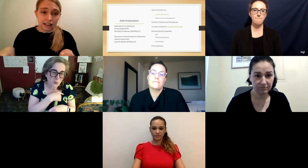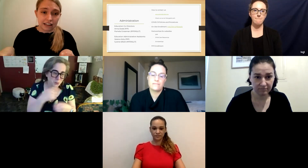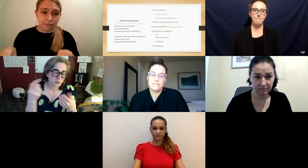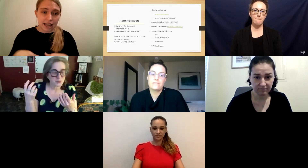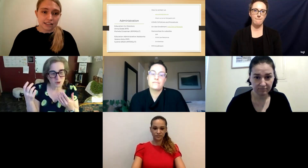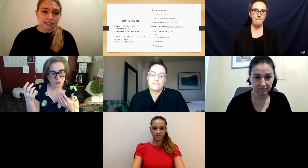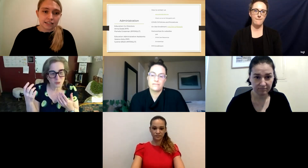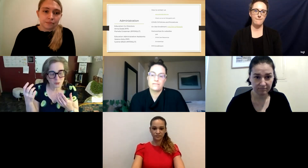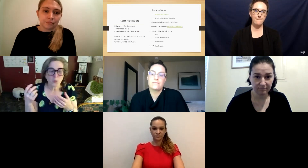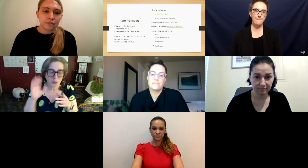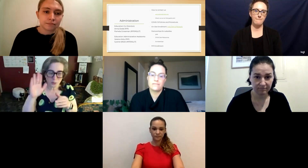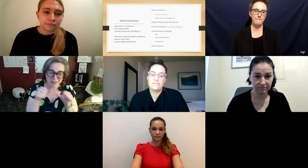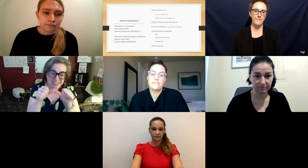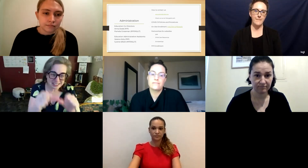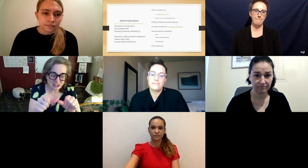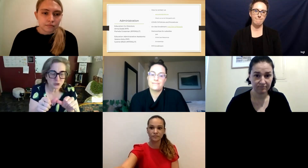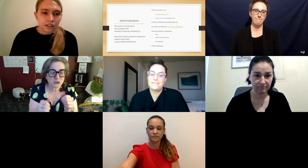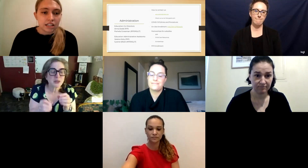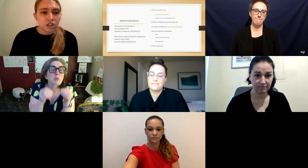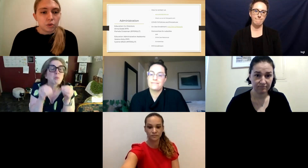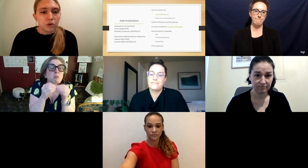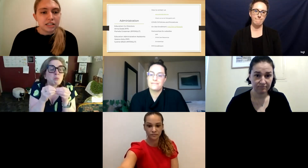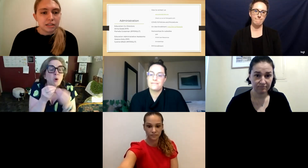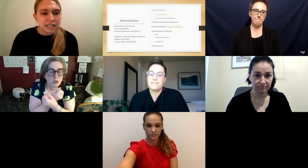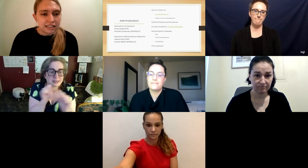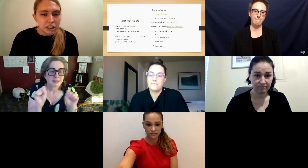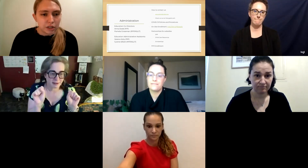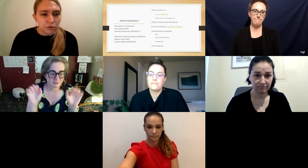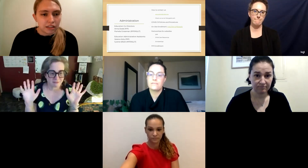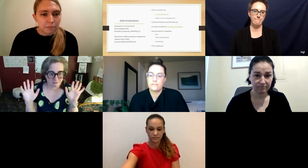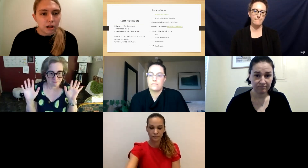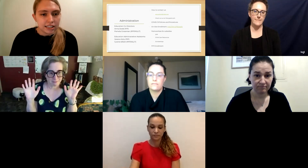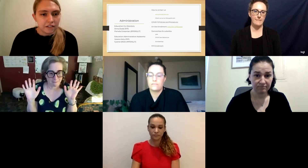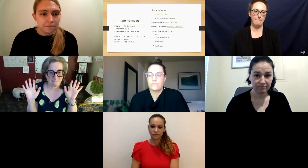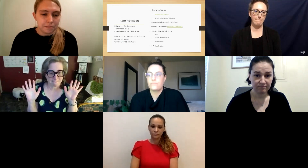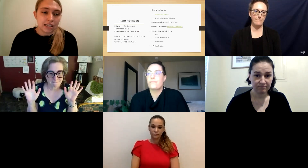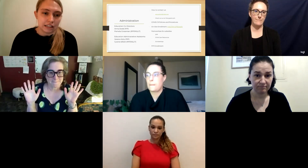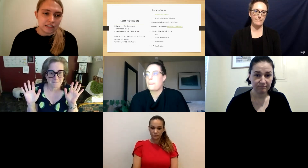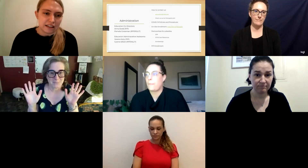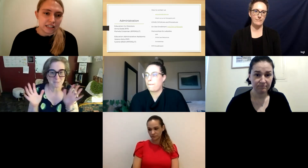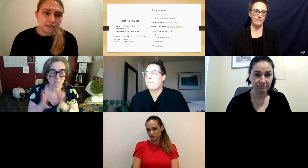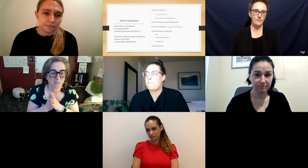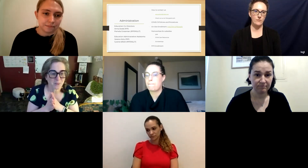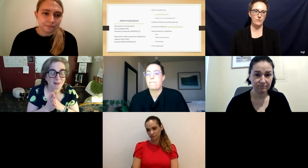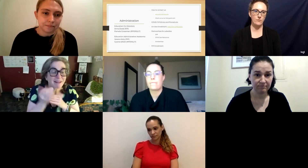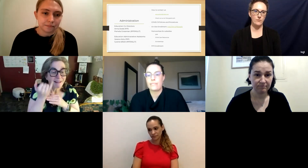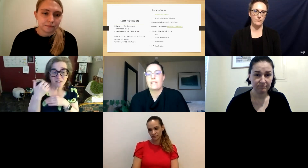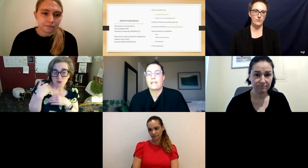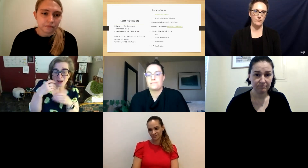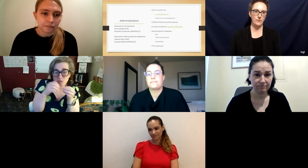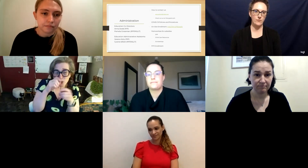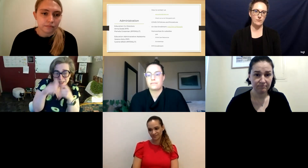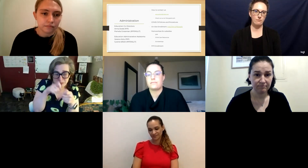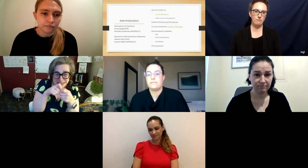we still have masks. And so we're going to be continuing with that policy because of safety.